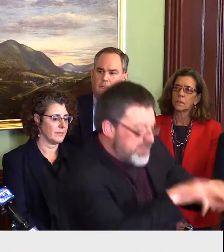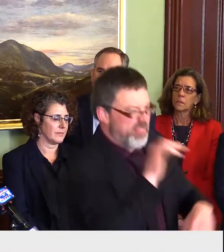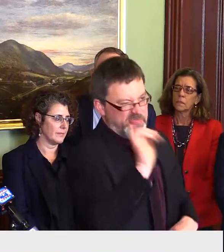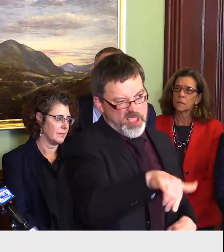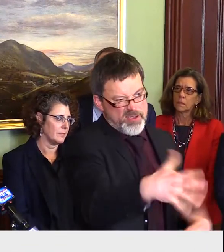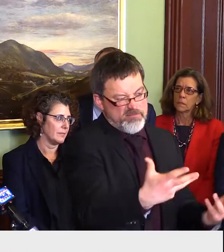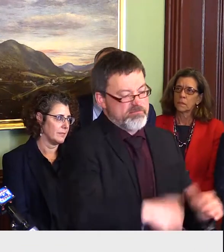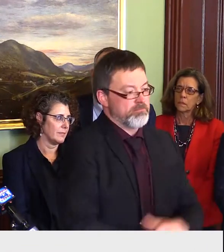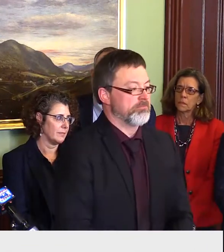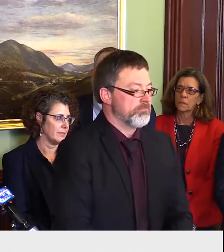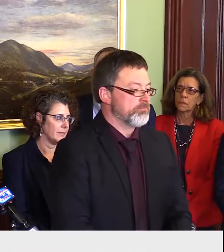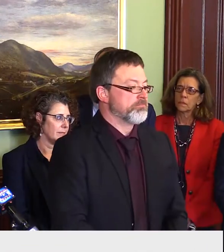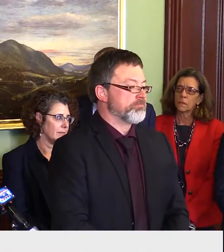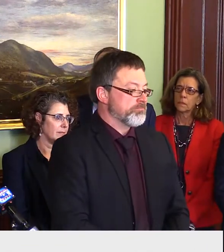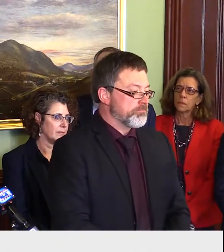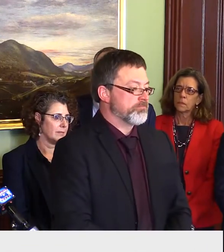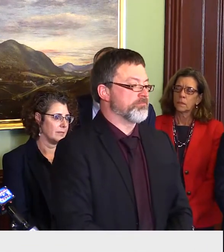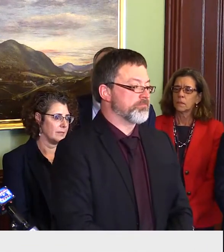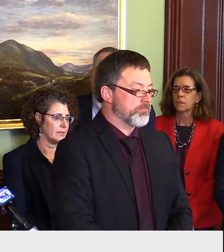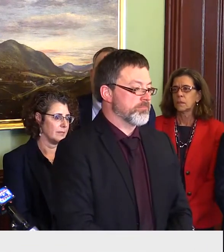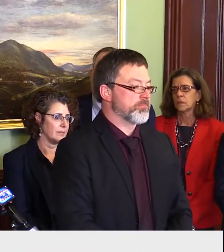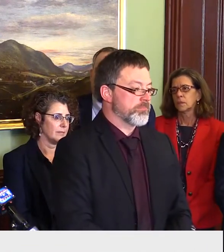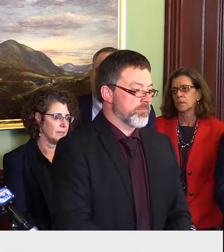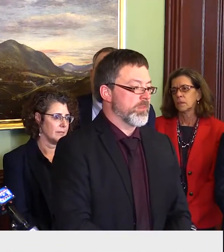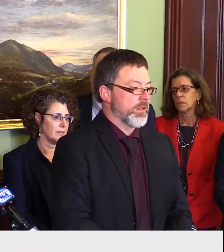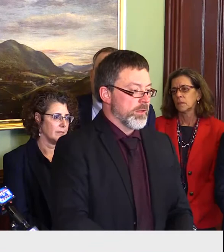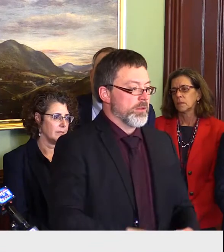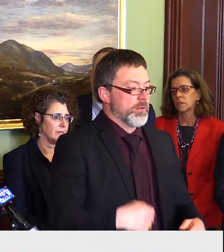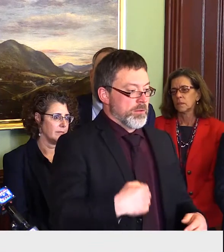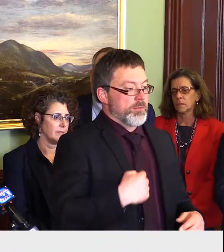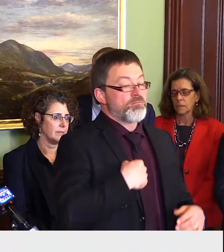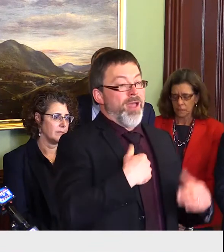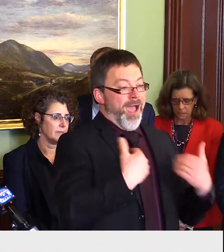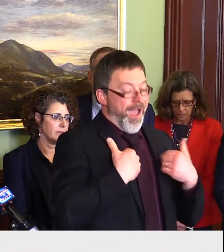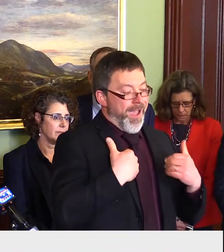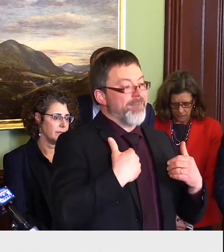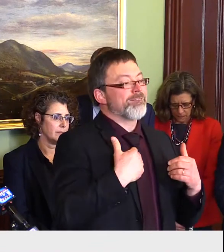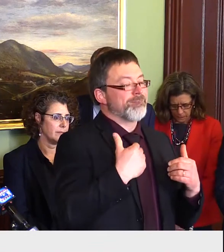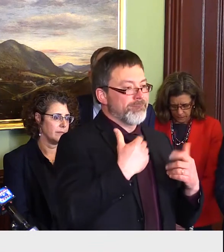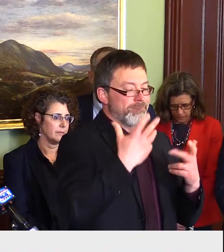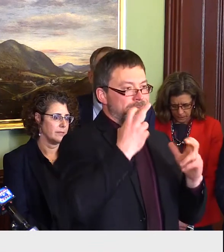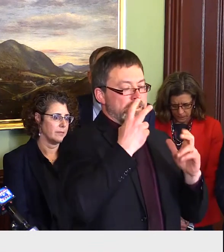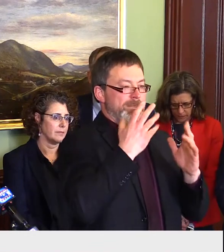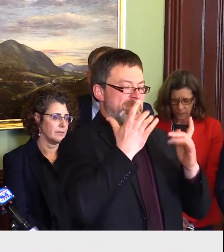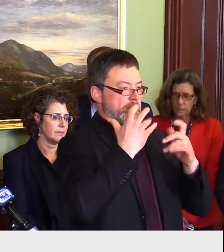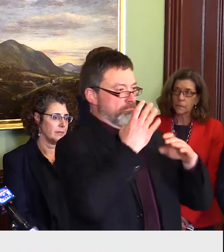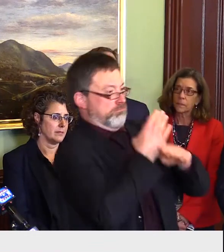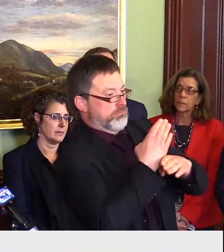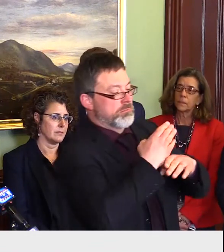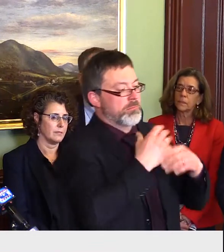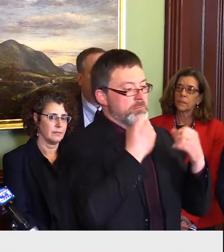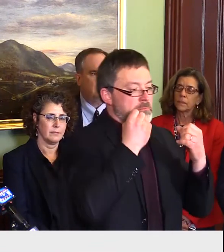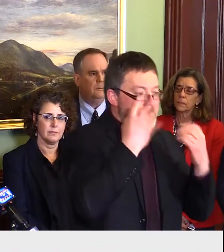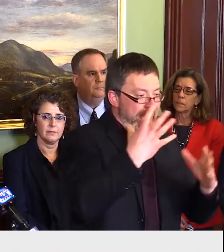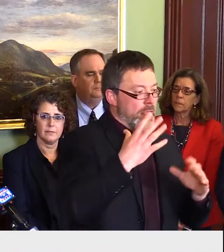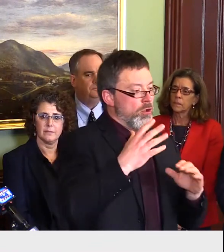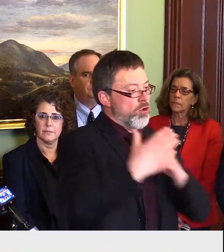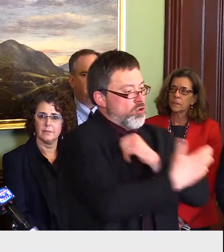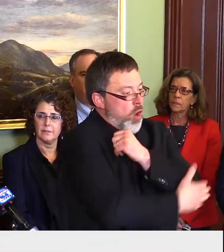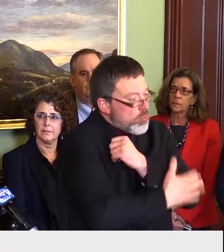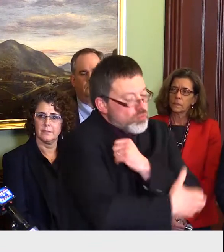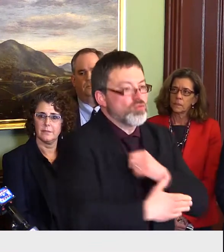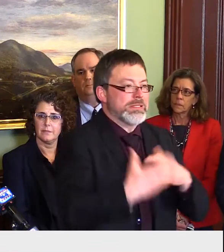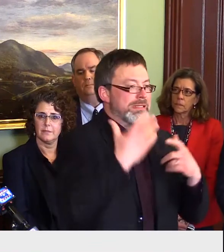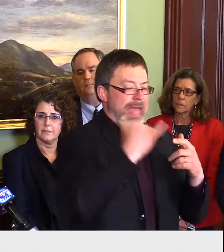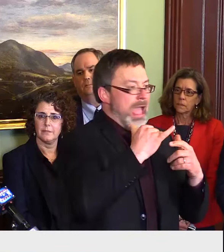Korea. You can find the full list on our website, healthvermont.gov. To date, we've completed